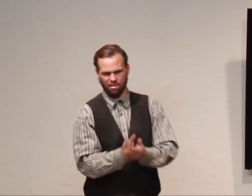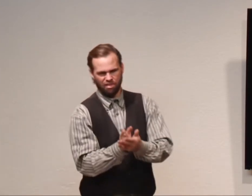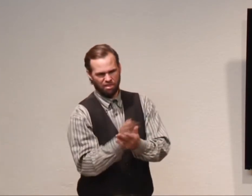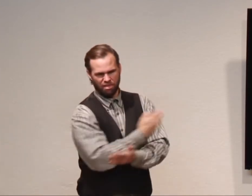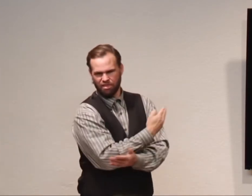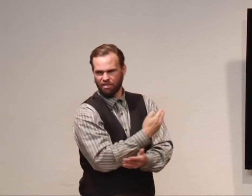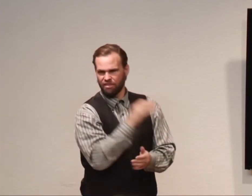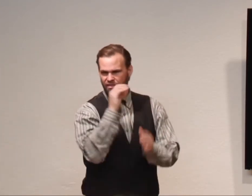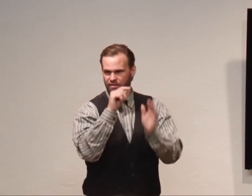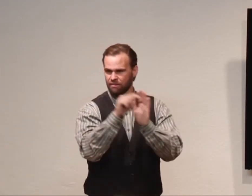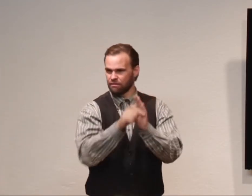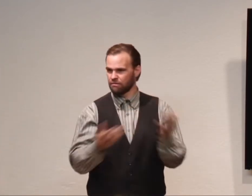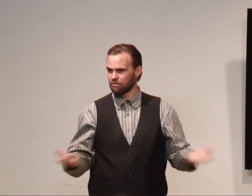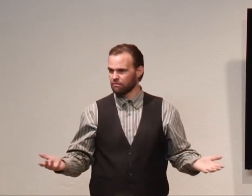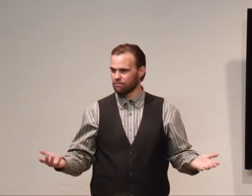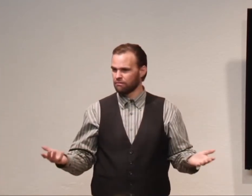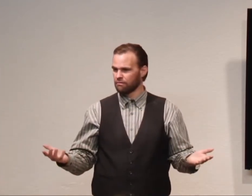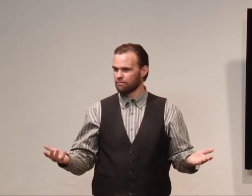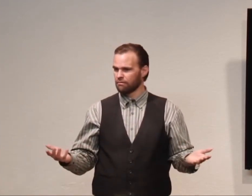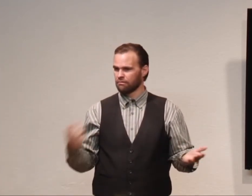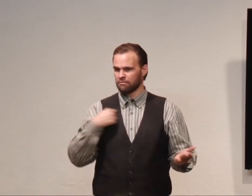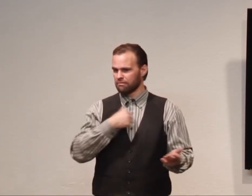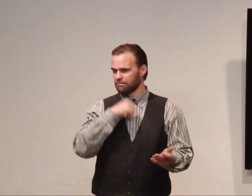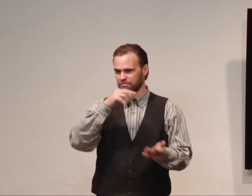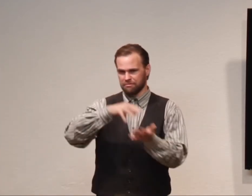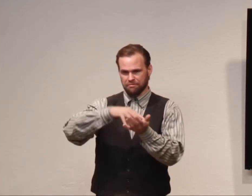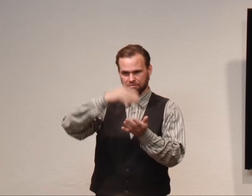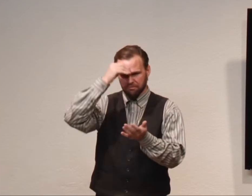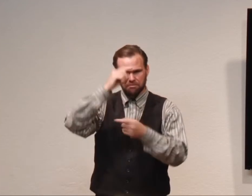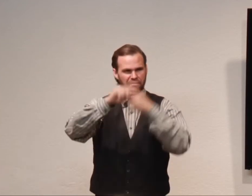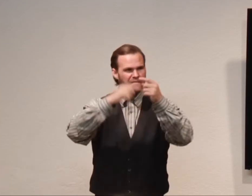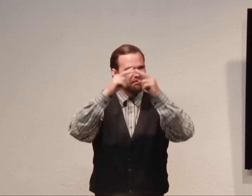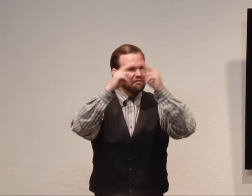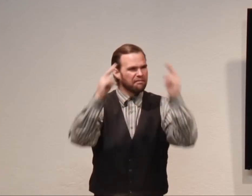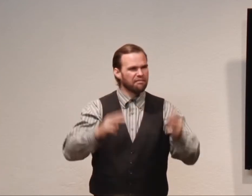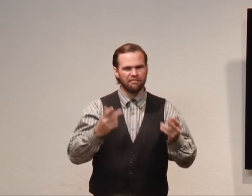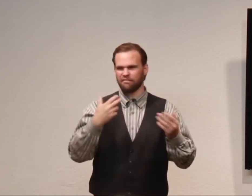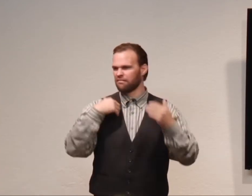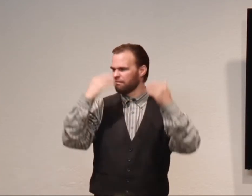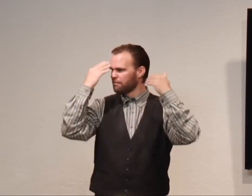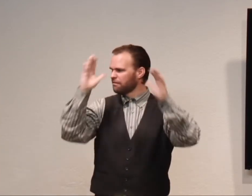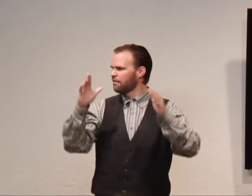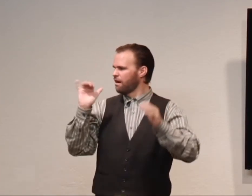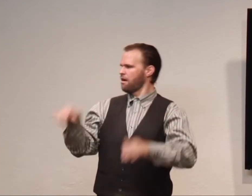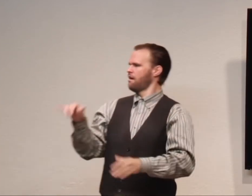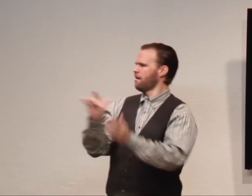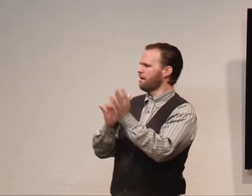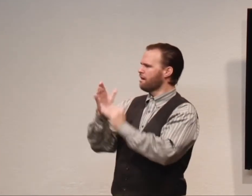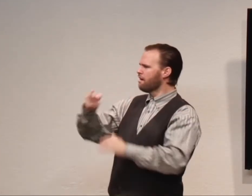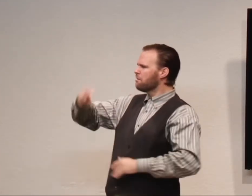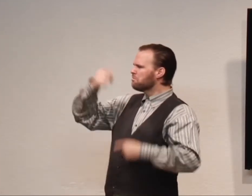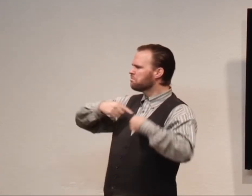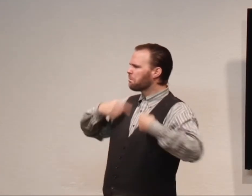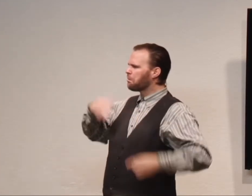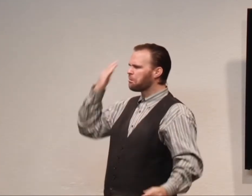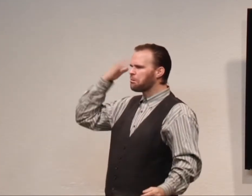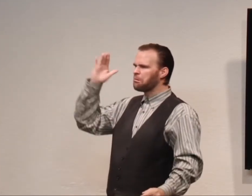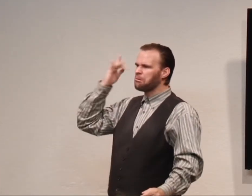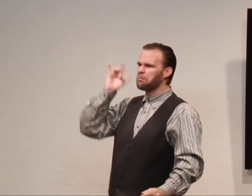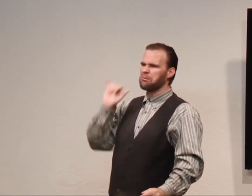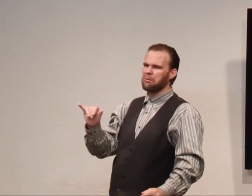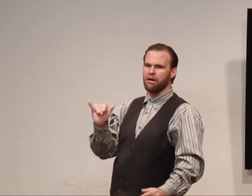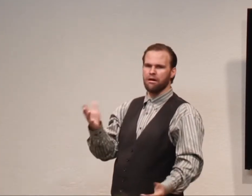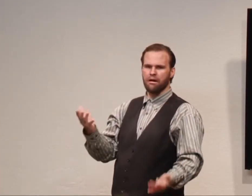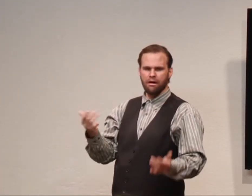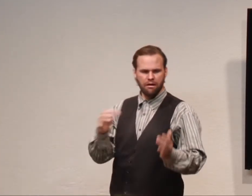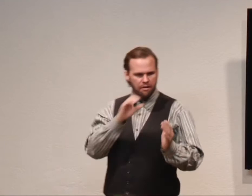come together so well. If we just neglected the Old Testament, we wouldn't understand the significance of why we need Jesus Christ